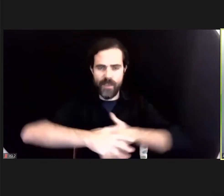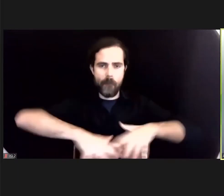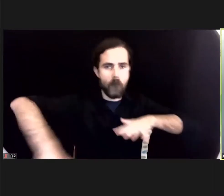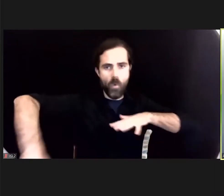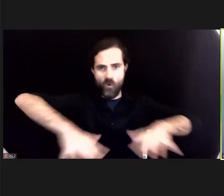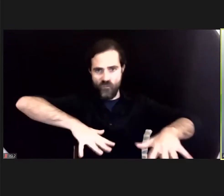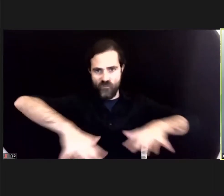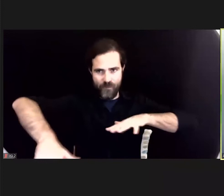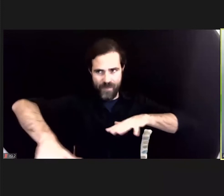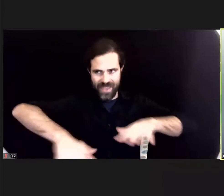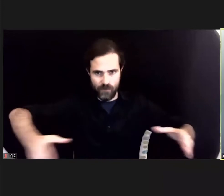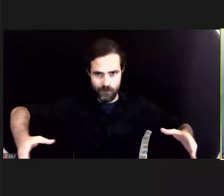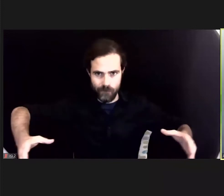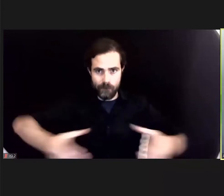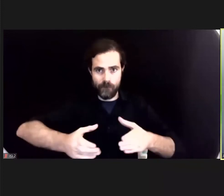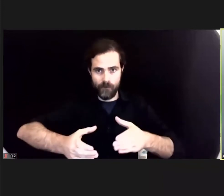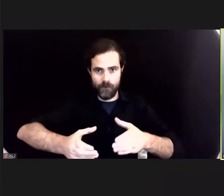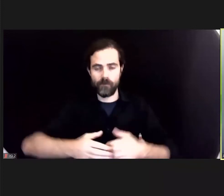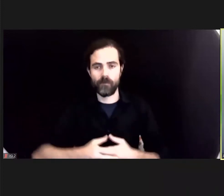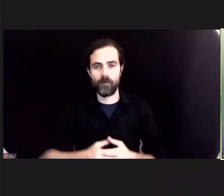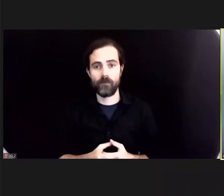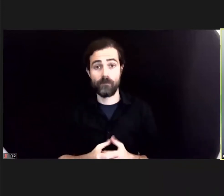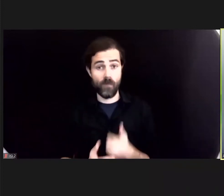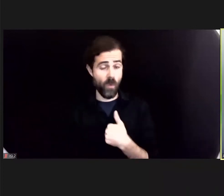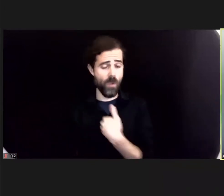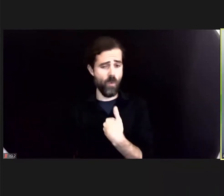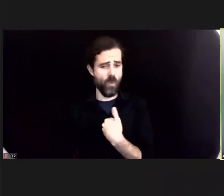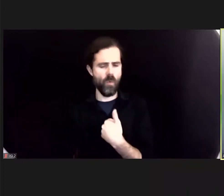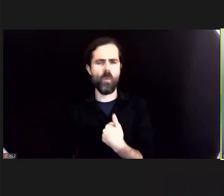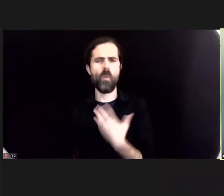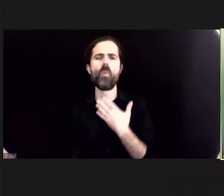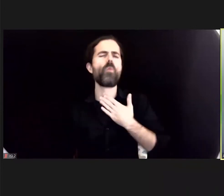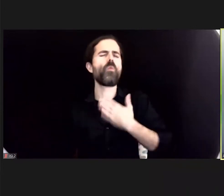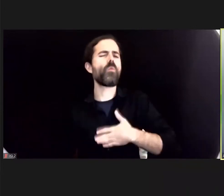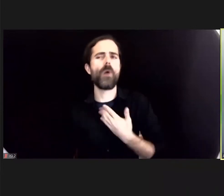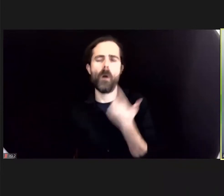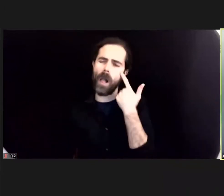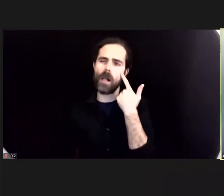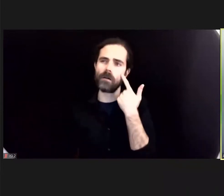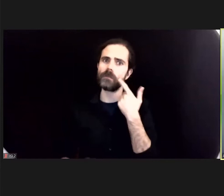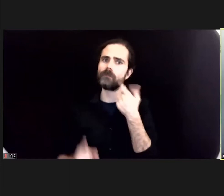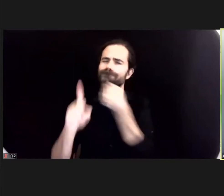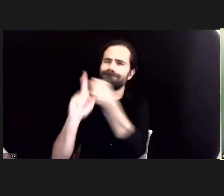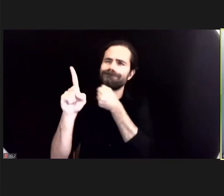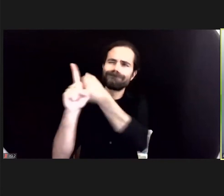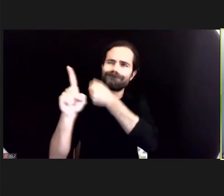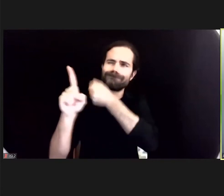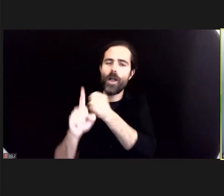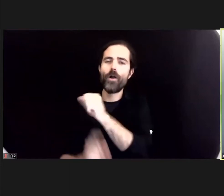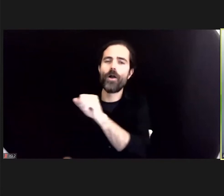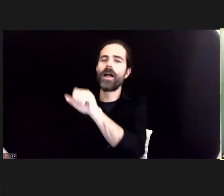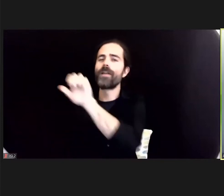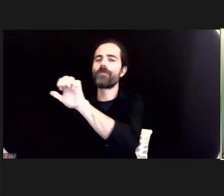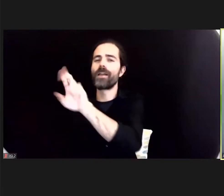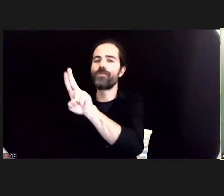main goal is obviously to make sure that as Miguel said, that the EU and all member states as state parties to the UN